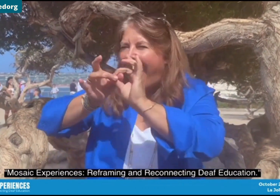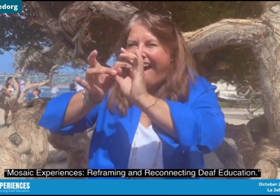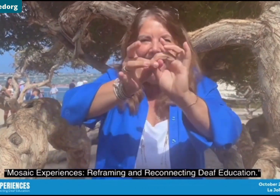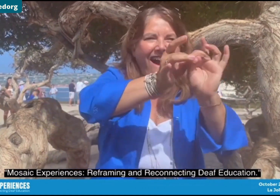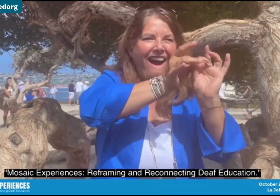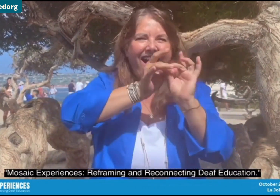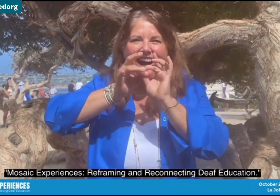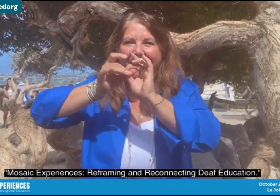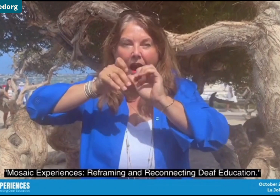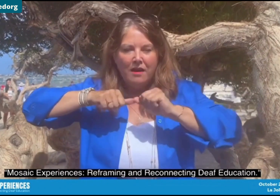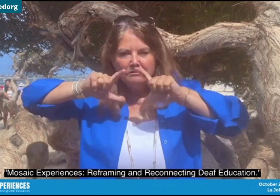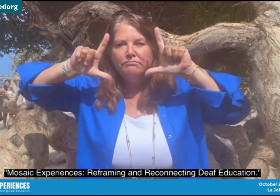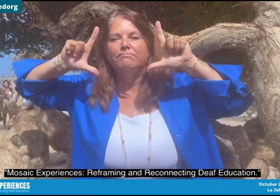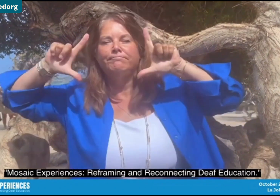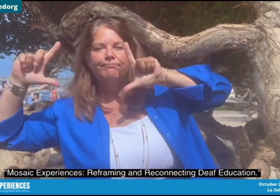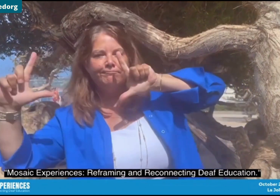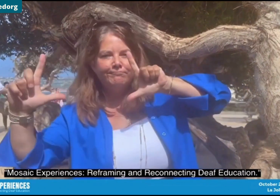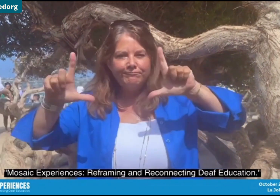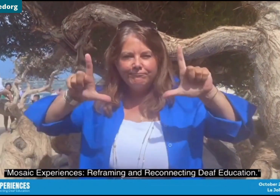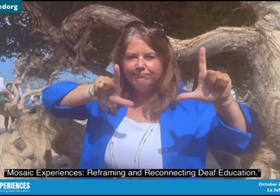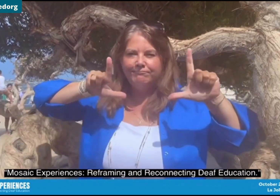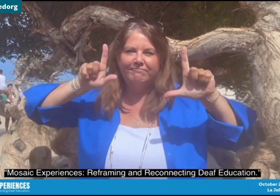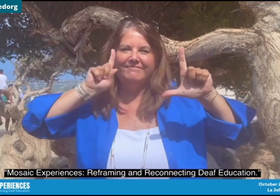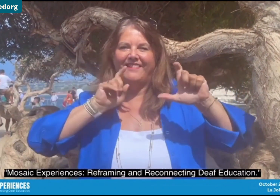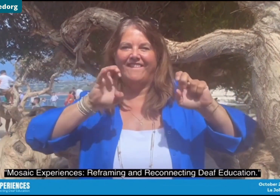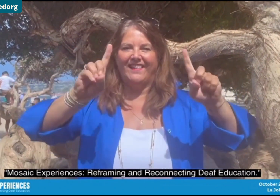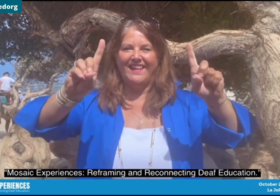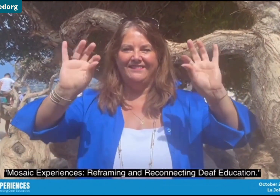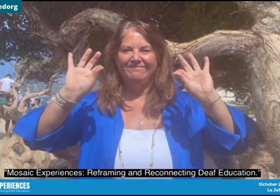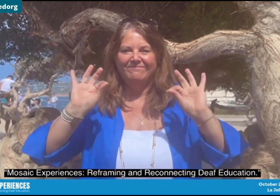Reframing and Reconnecting Deaf Education.